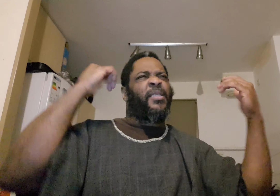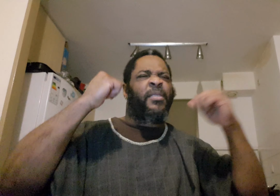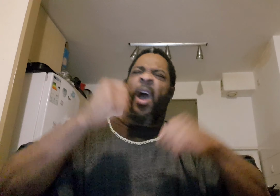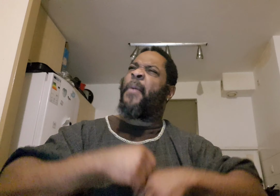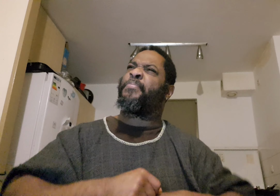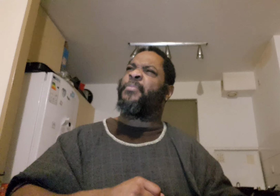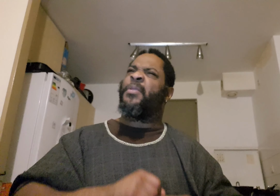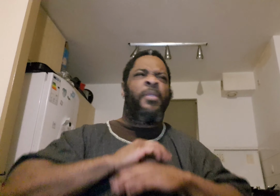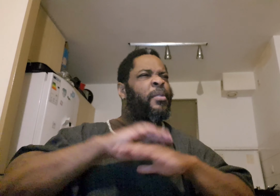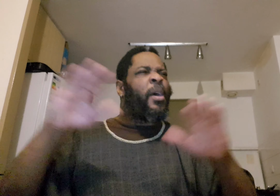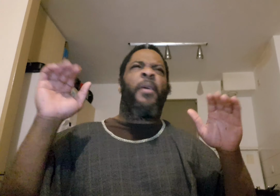Stop.